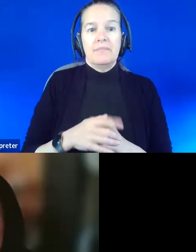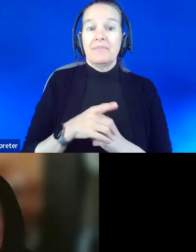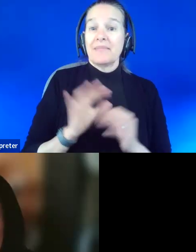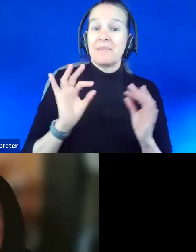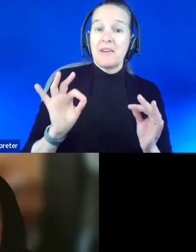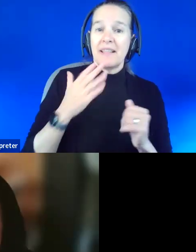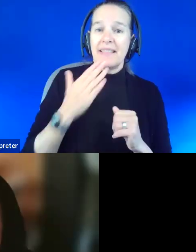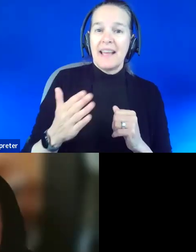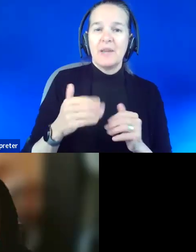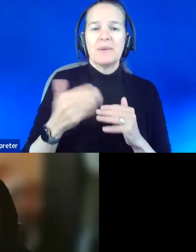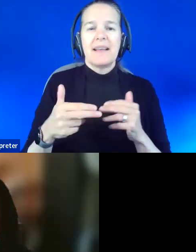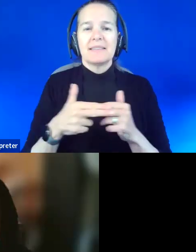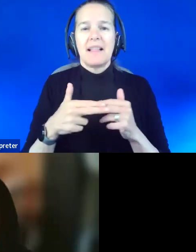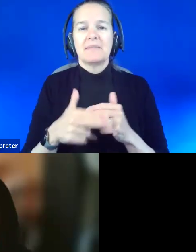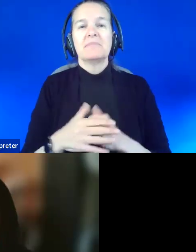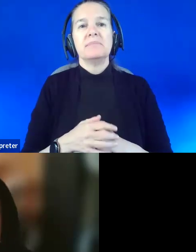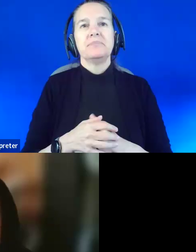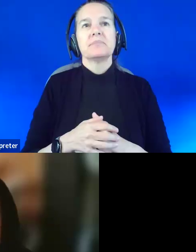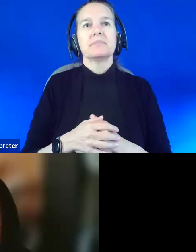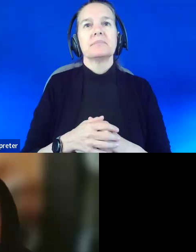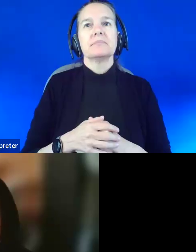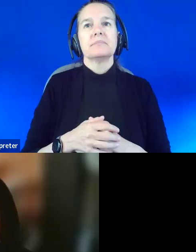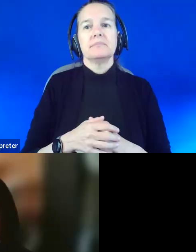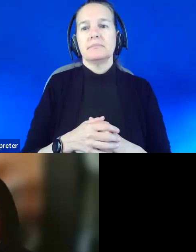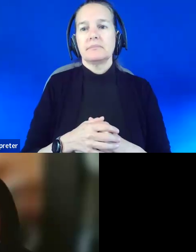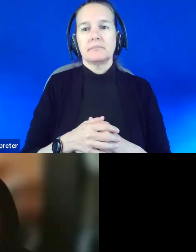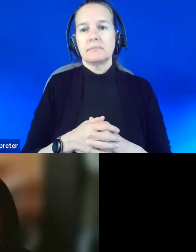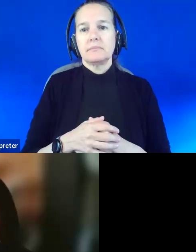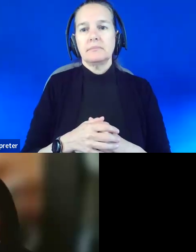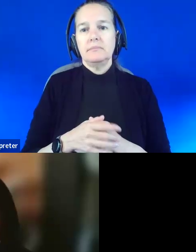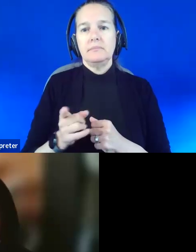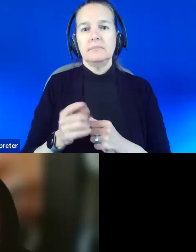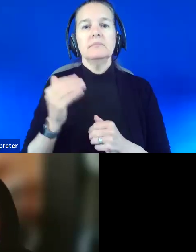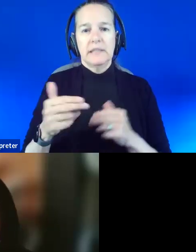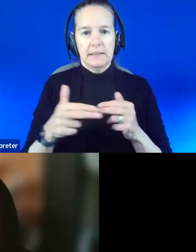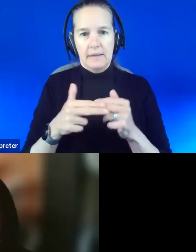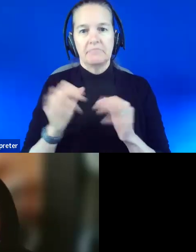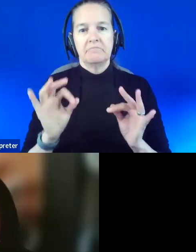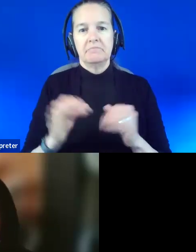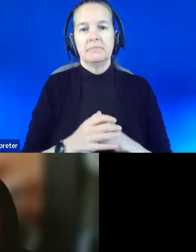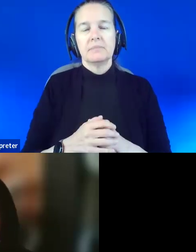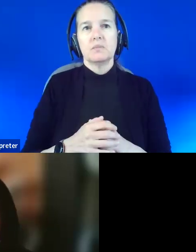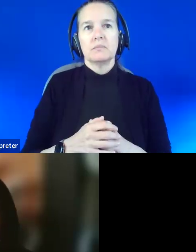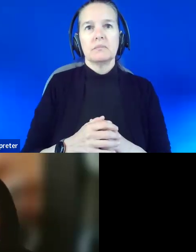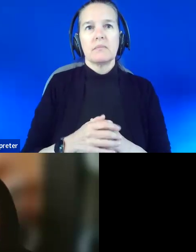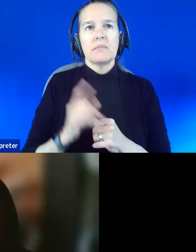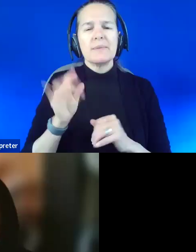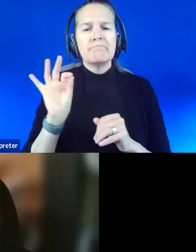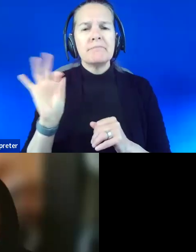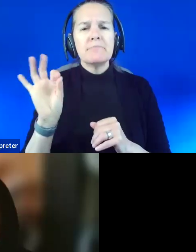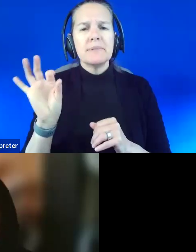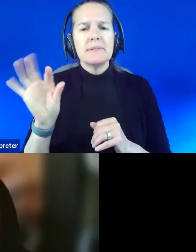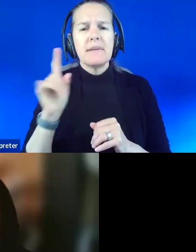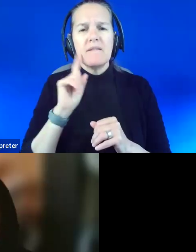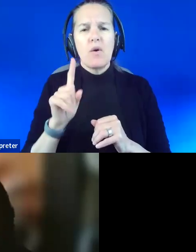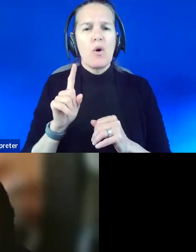Perfect. Thank you. Next slide, please. We can go to the So, next slide. yep. So we have some tips for